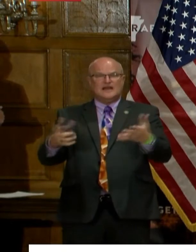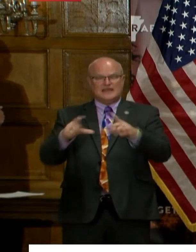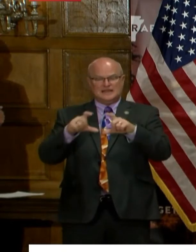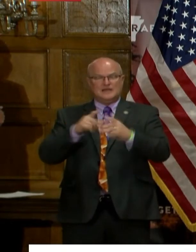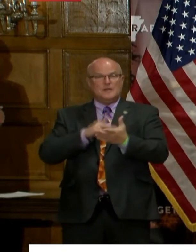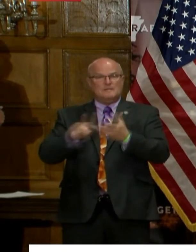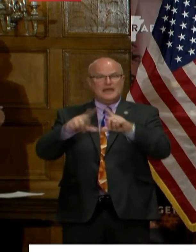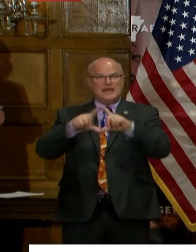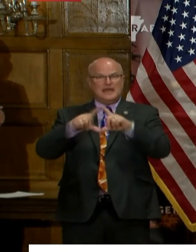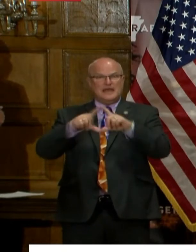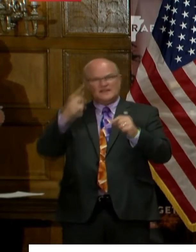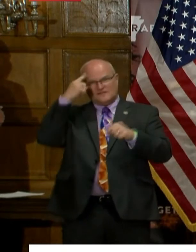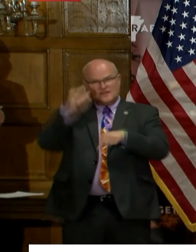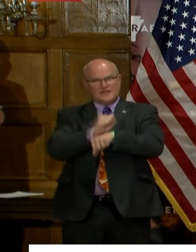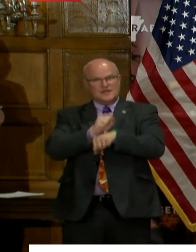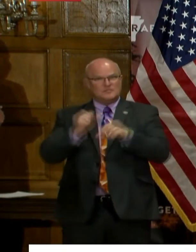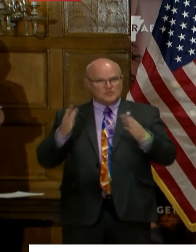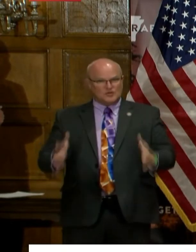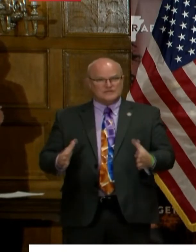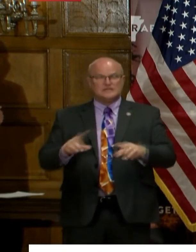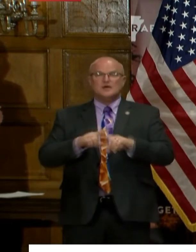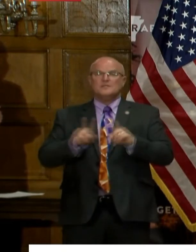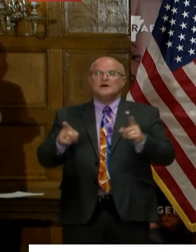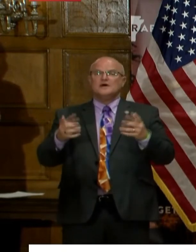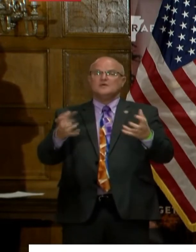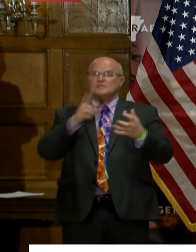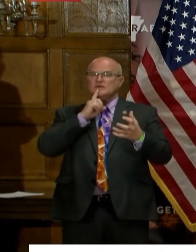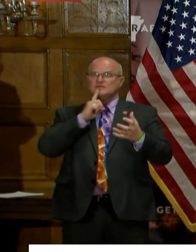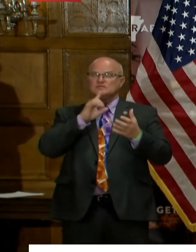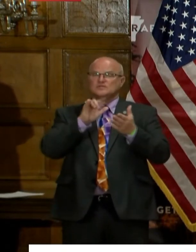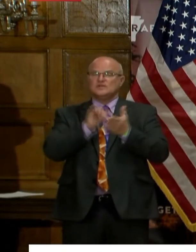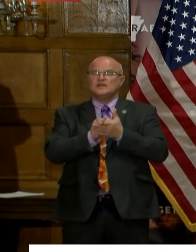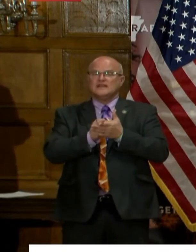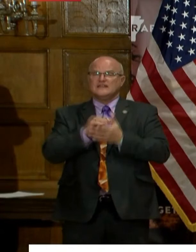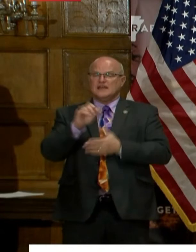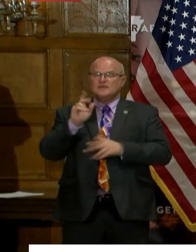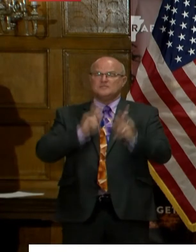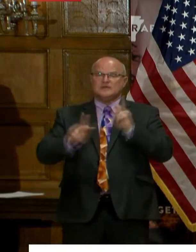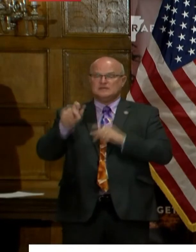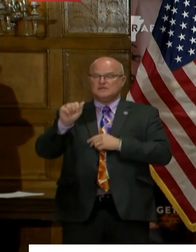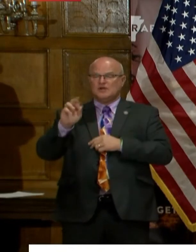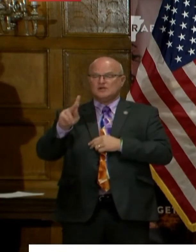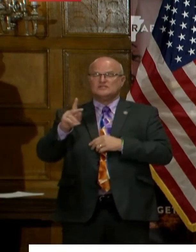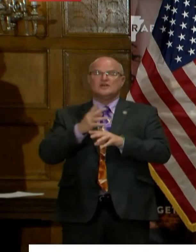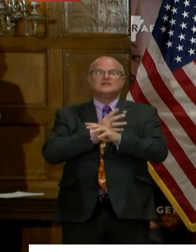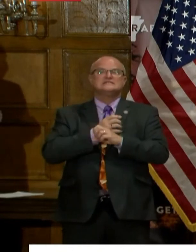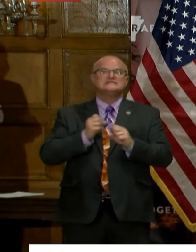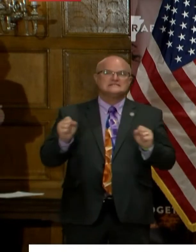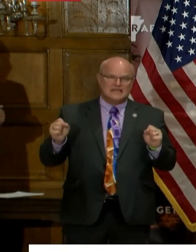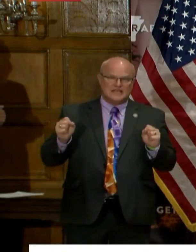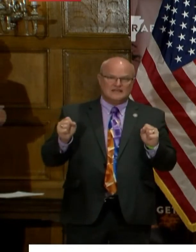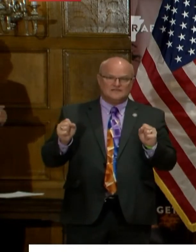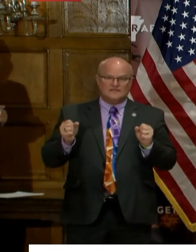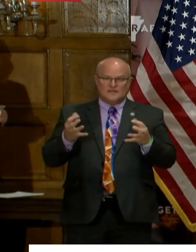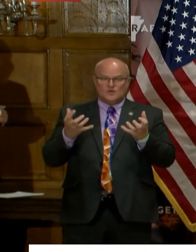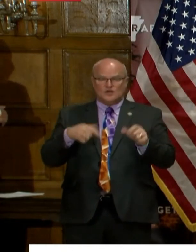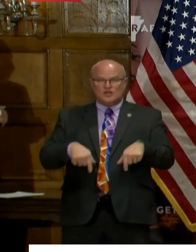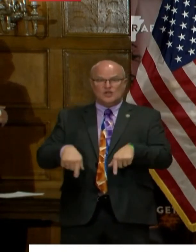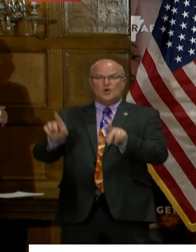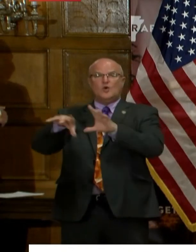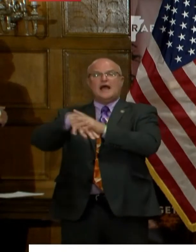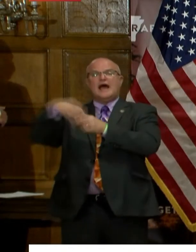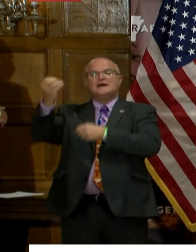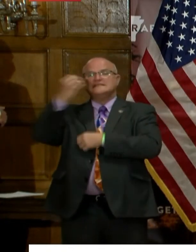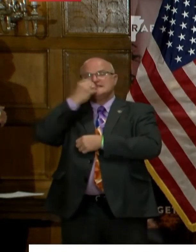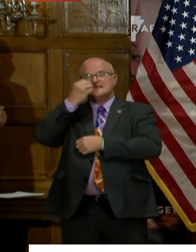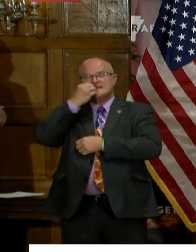to their employees. But also we want to make sure that Arkansans are safe when they want to go out and they want